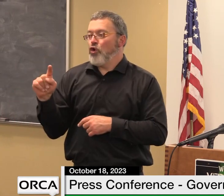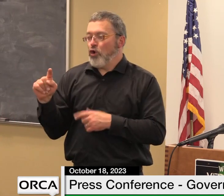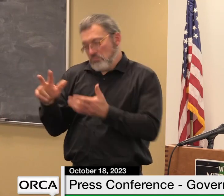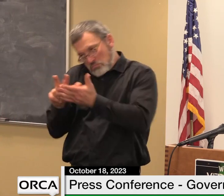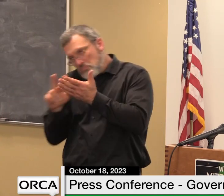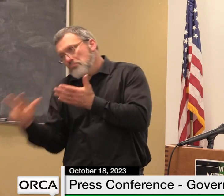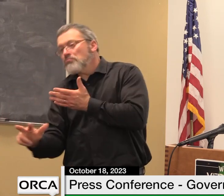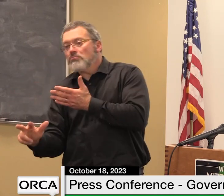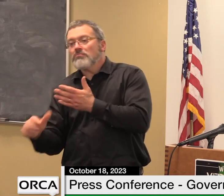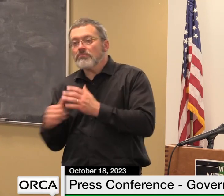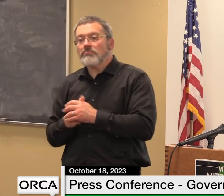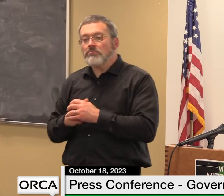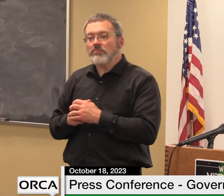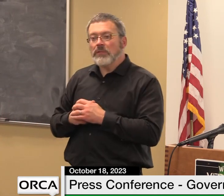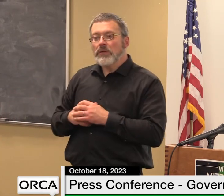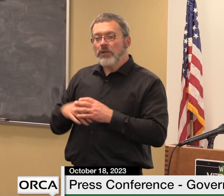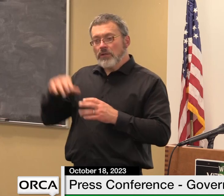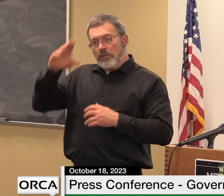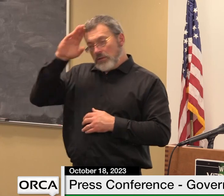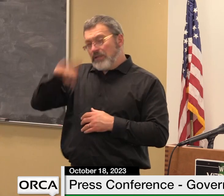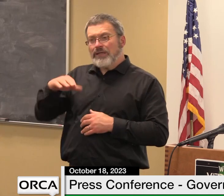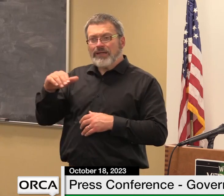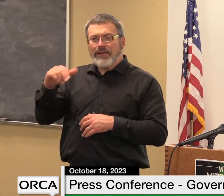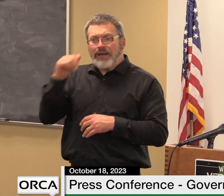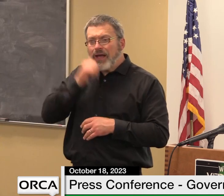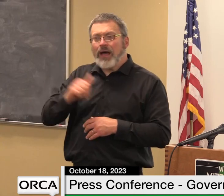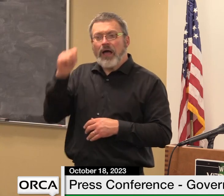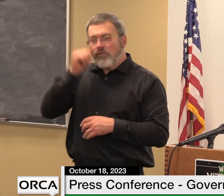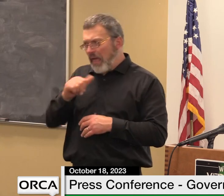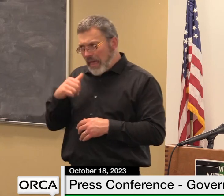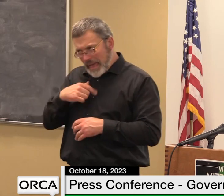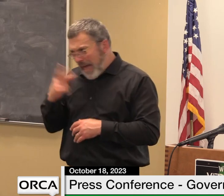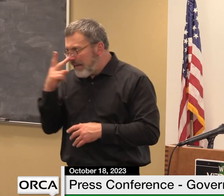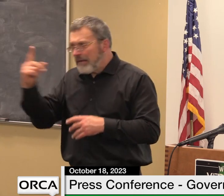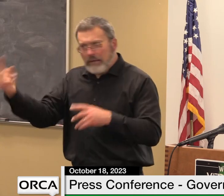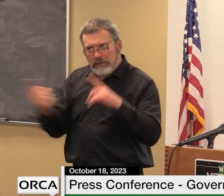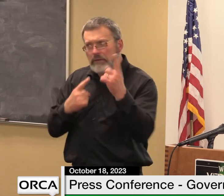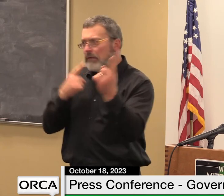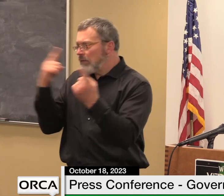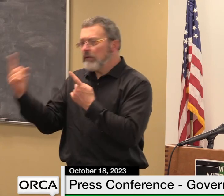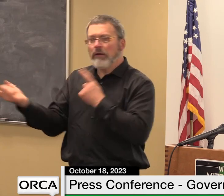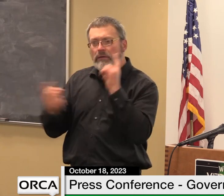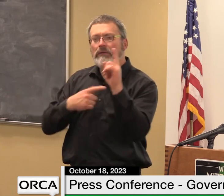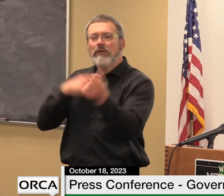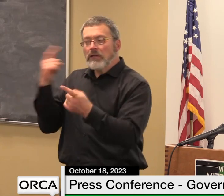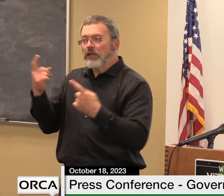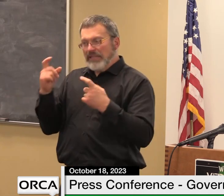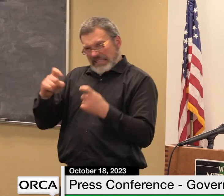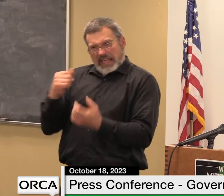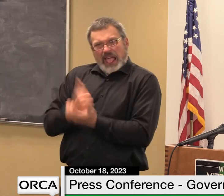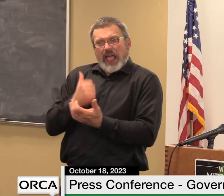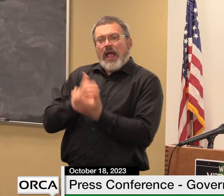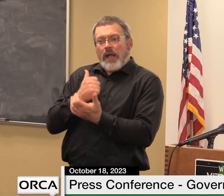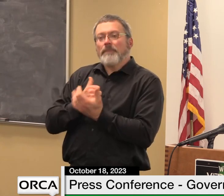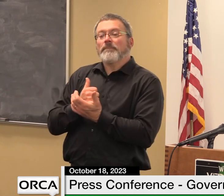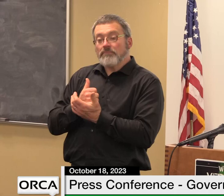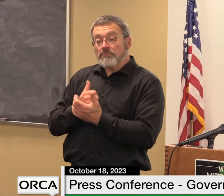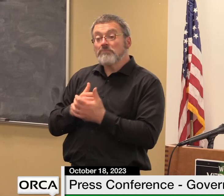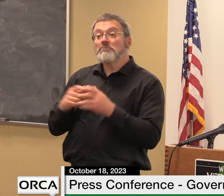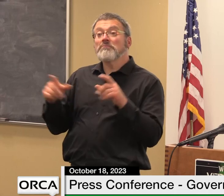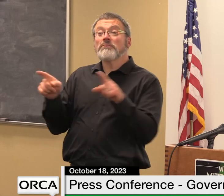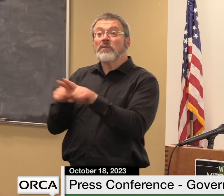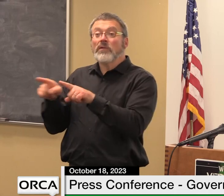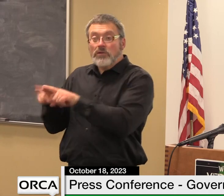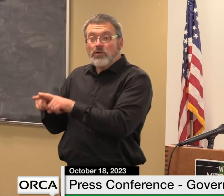day other people signing up for assistance, as well as visiting the disaster recovery